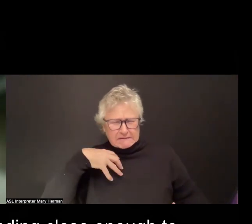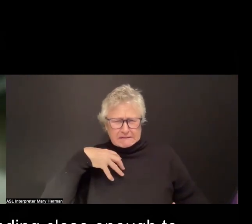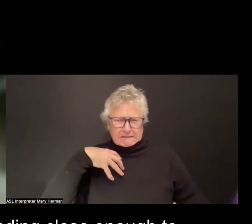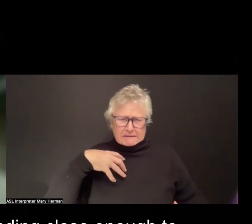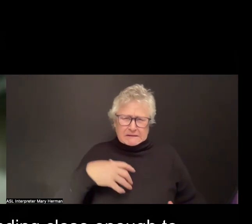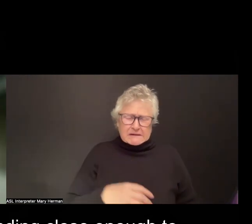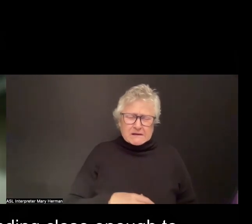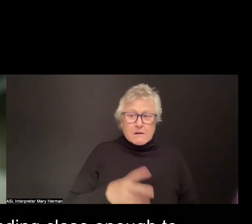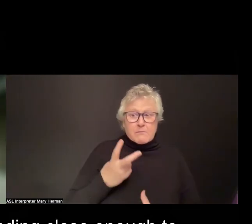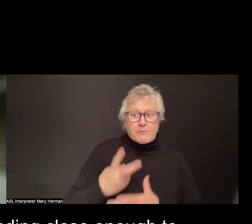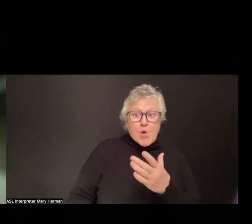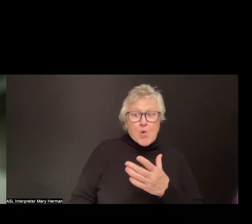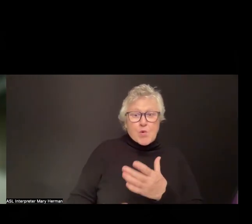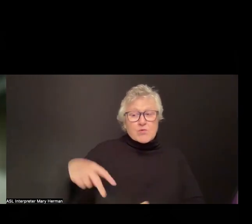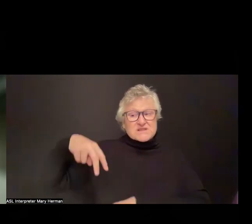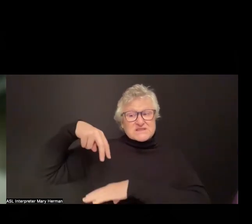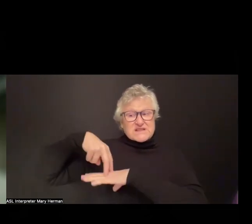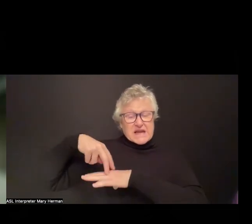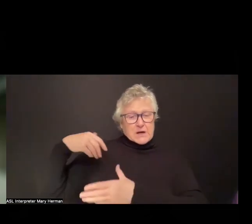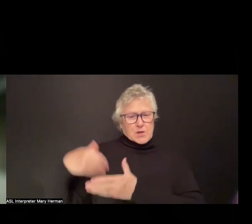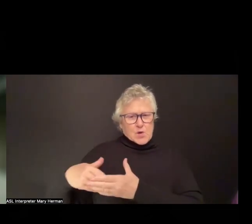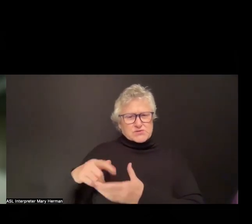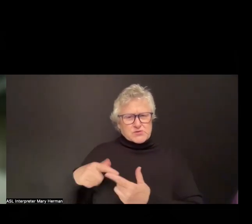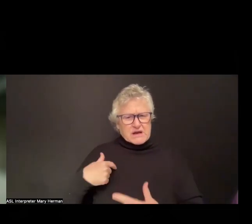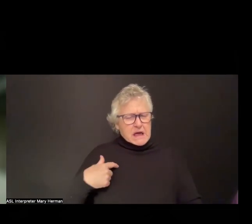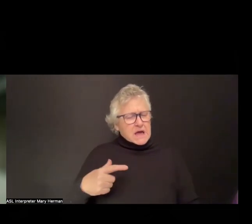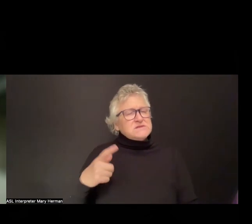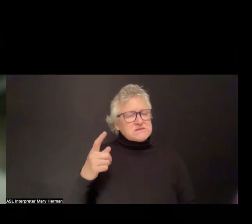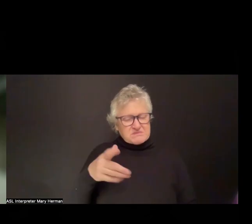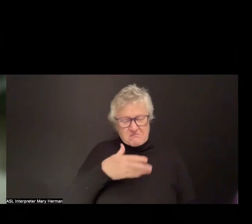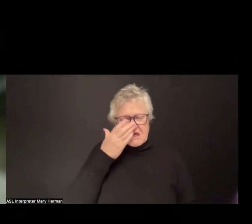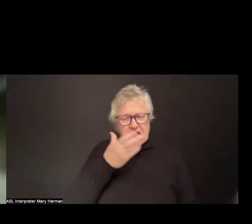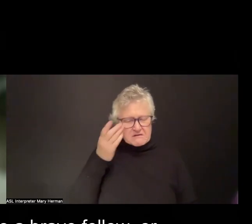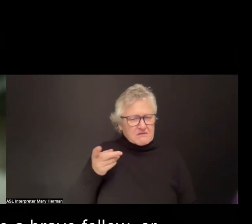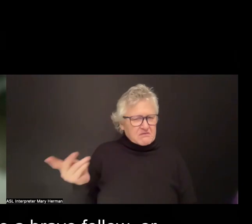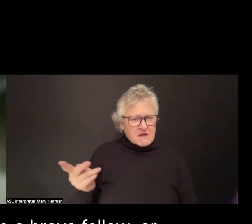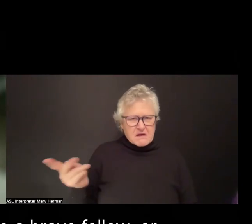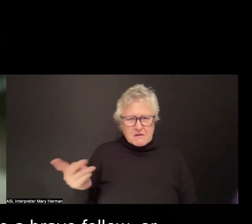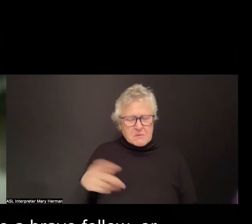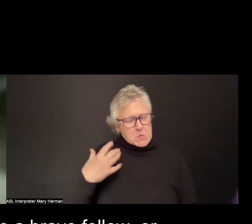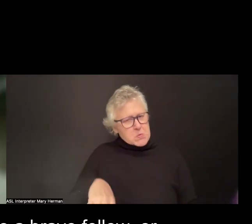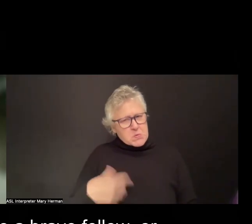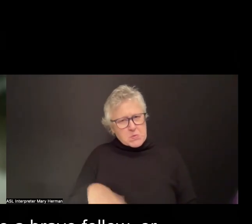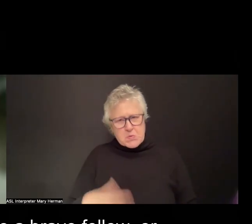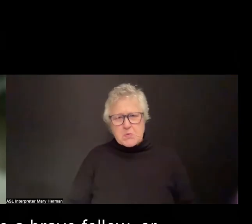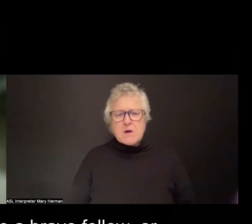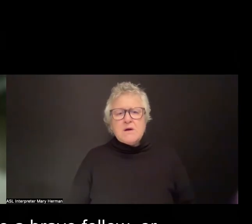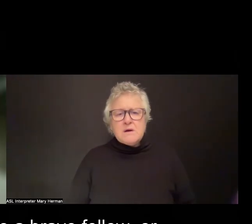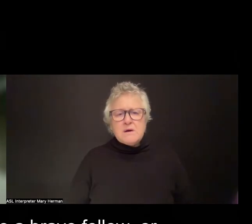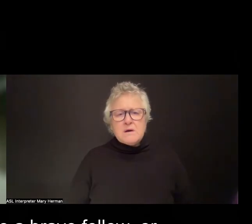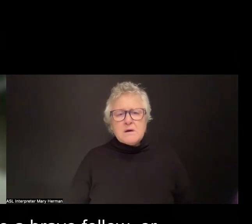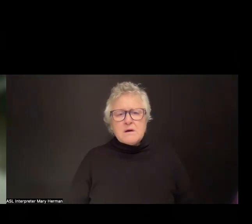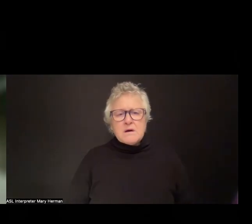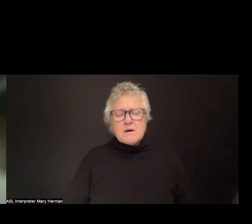both standing close enough to smell. They'd let him choose, they said. Would he leap like a brave fellow, or would he be